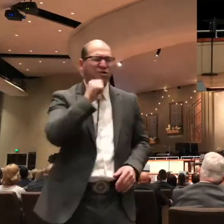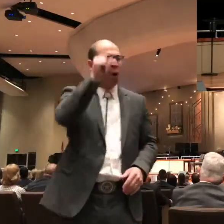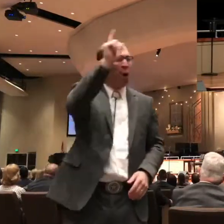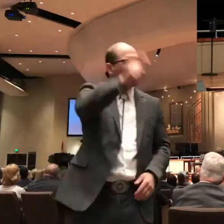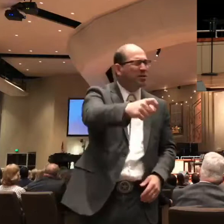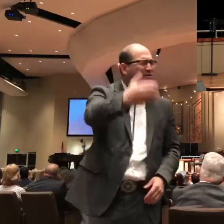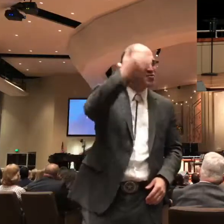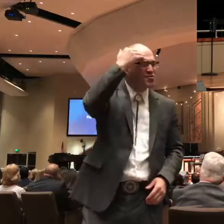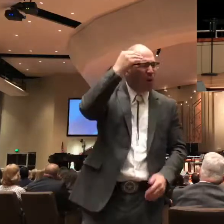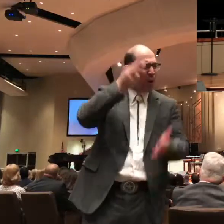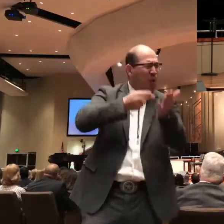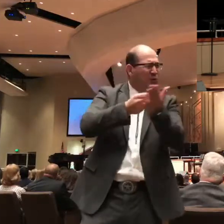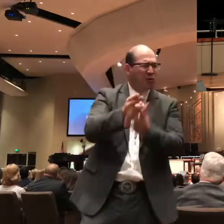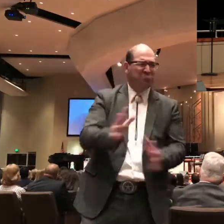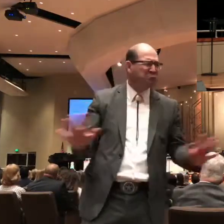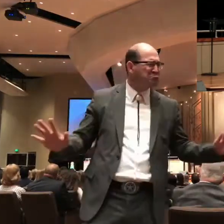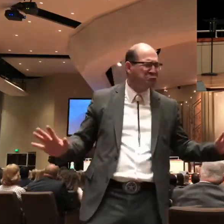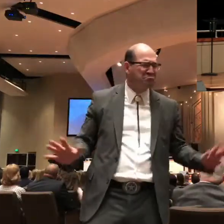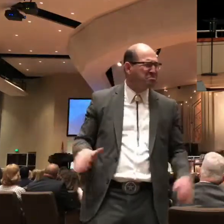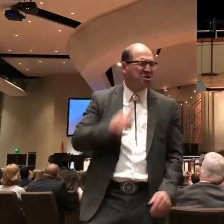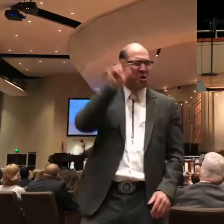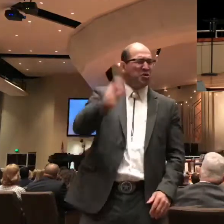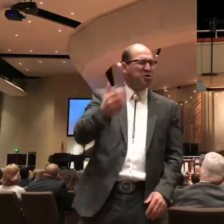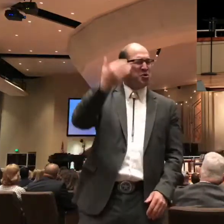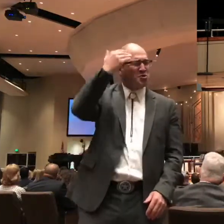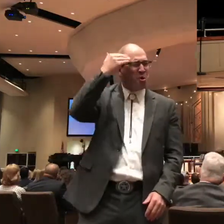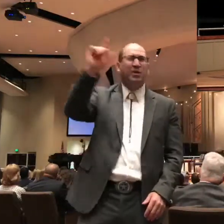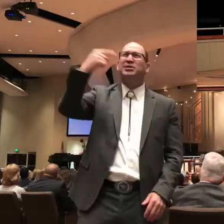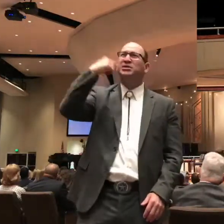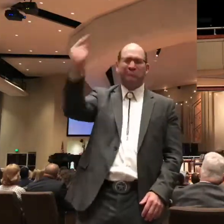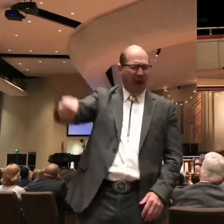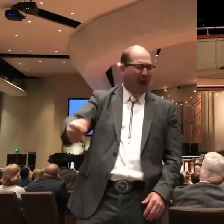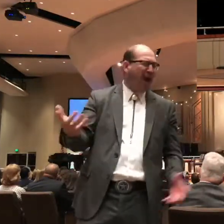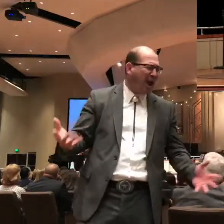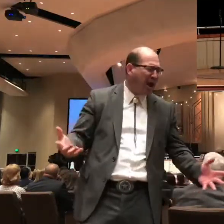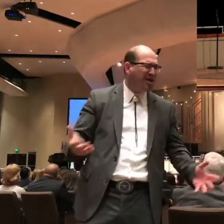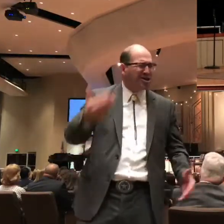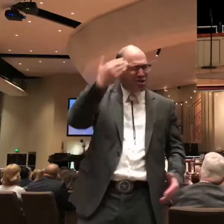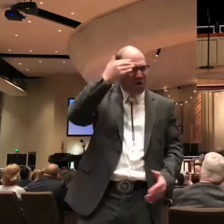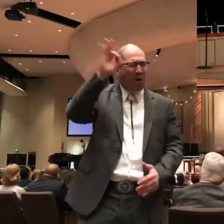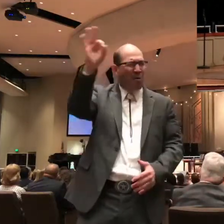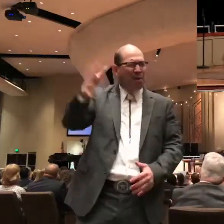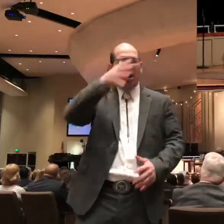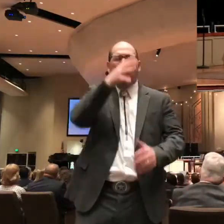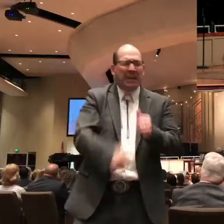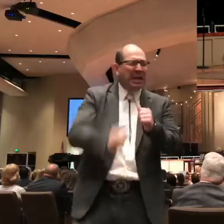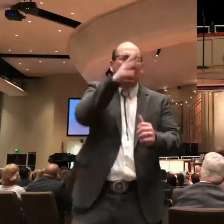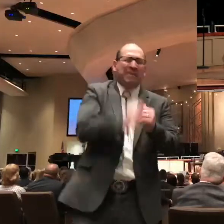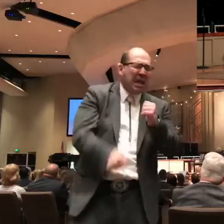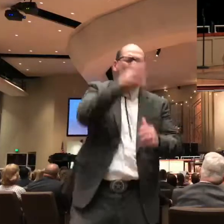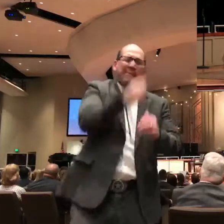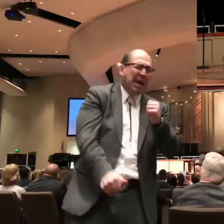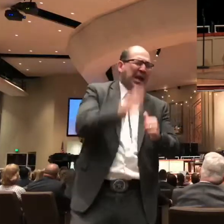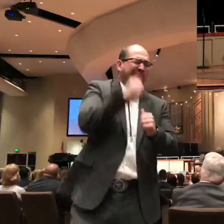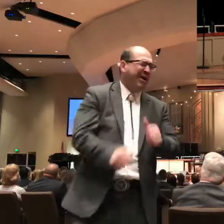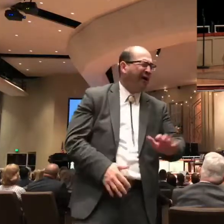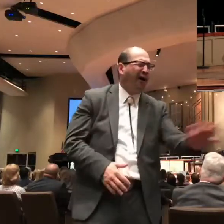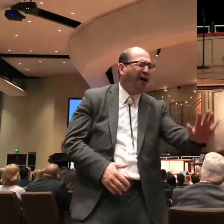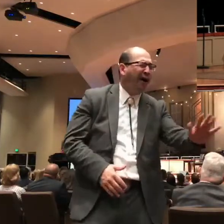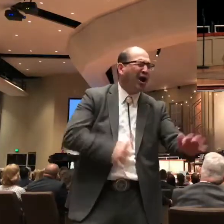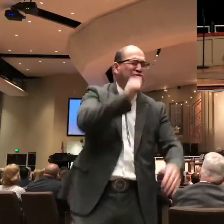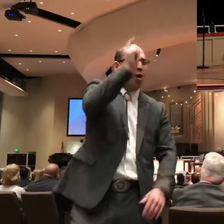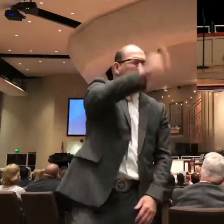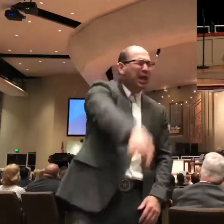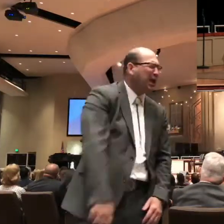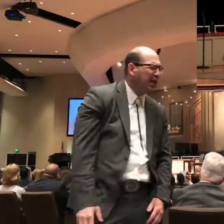you don't have to know what the duty of man is. You see, that's the problem, is that these preachers are always telling us what our duty is. We don't even have to have